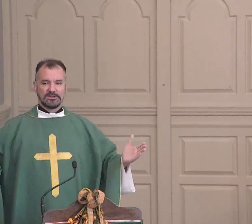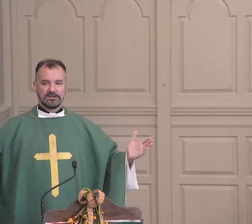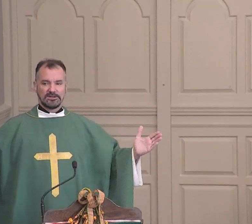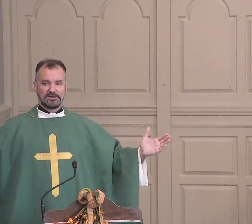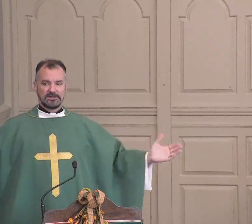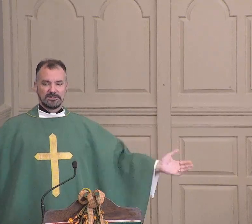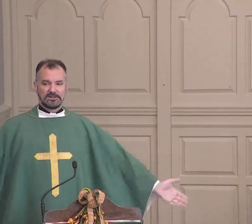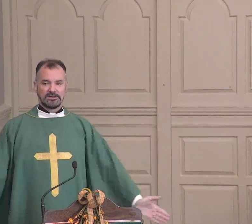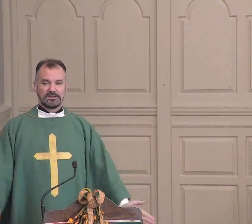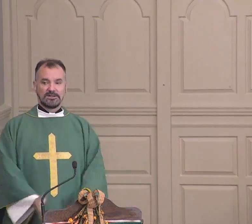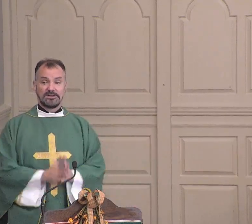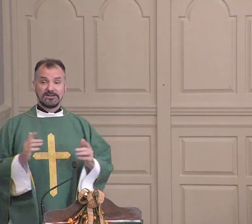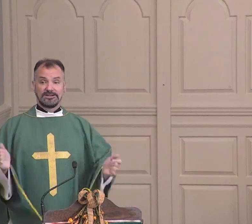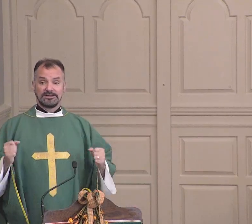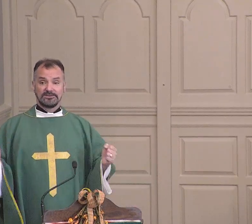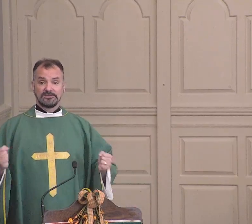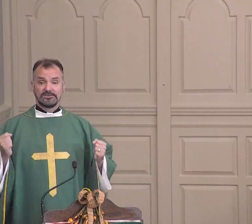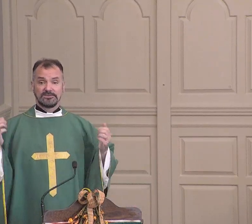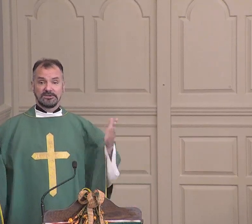alleluia,